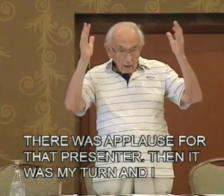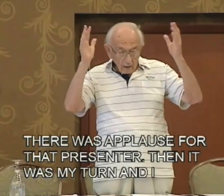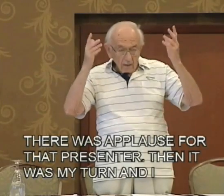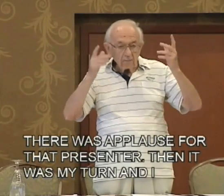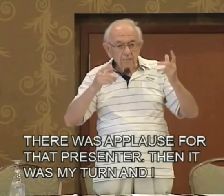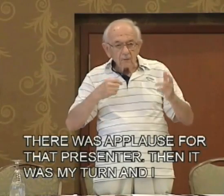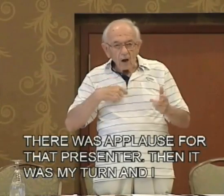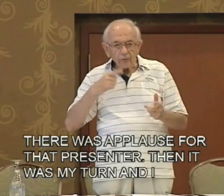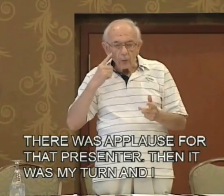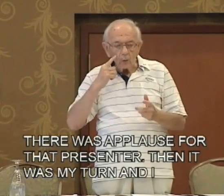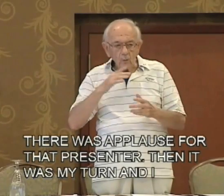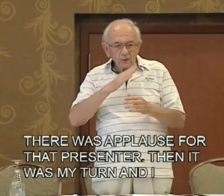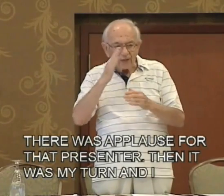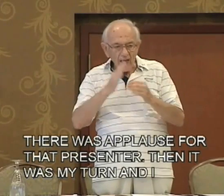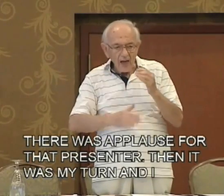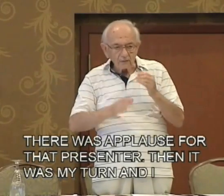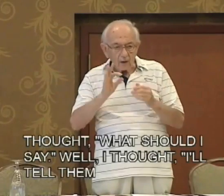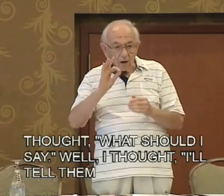when I was done instead of giving me a hand